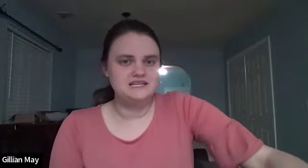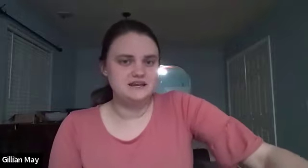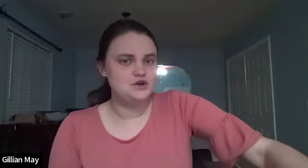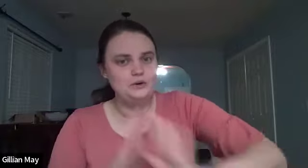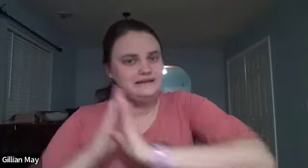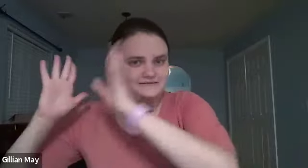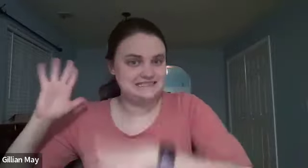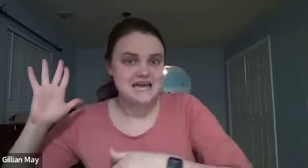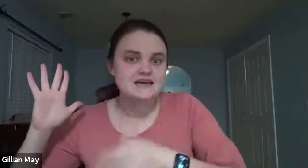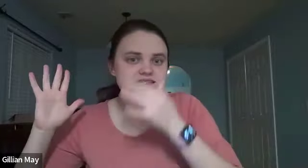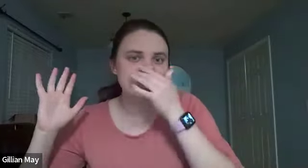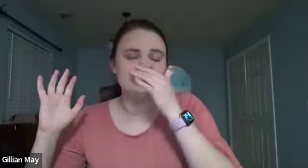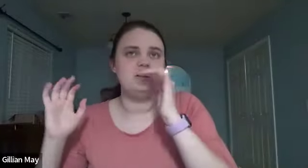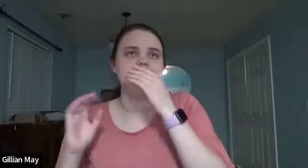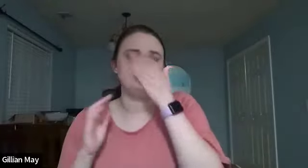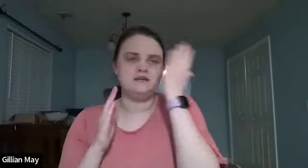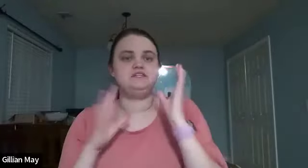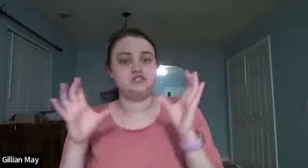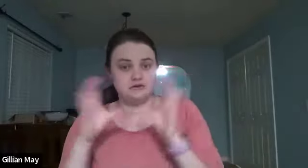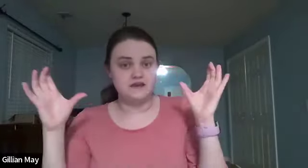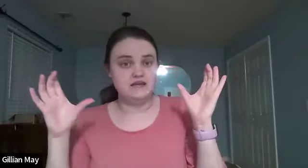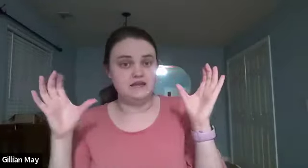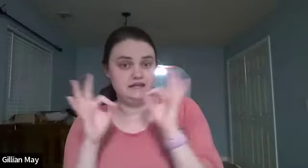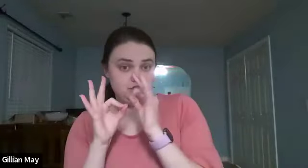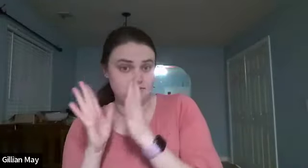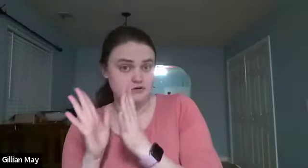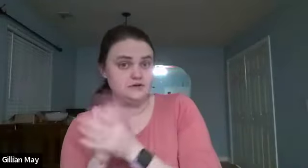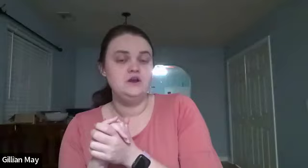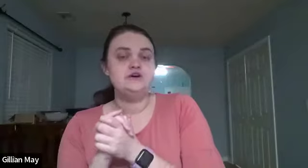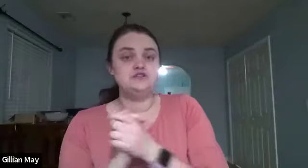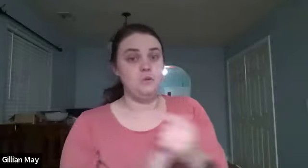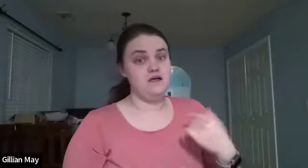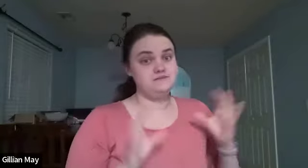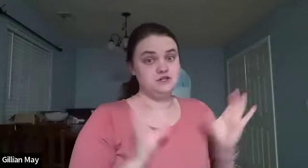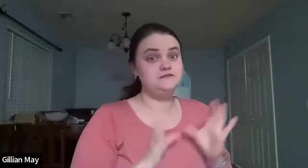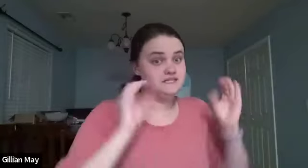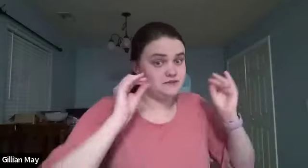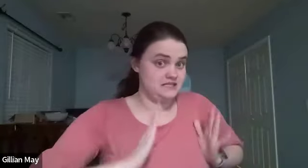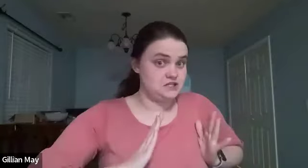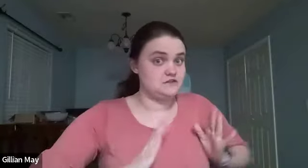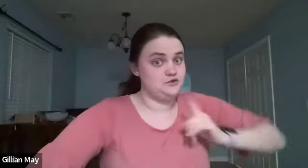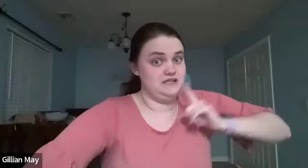a totally different test, and you have to like be certified in an interpreter. So while I'm certified to be a teacher for the